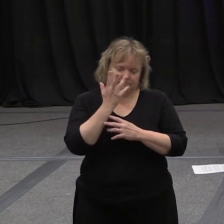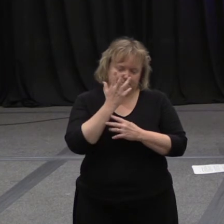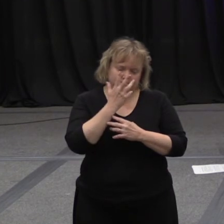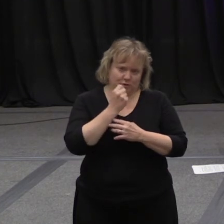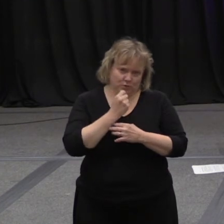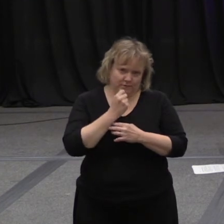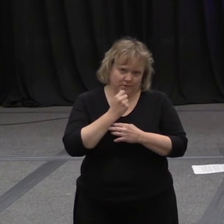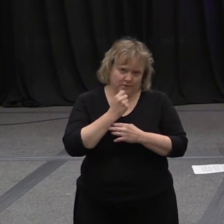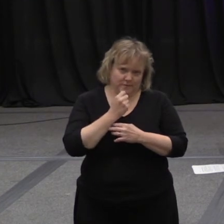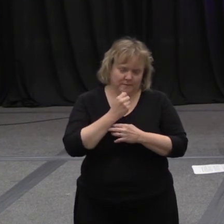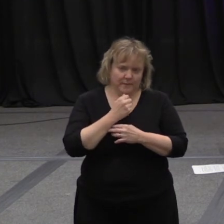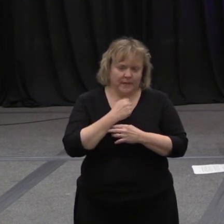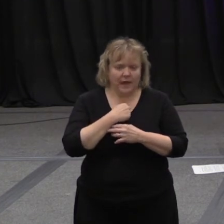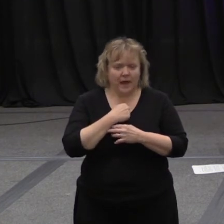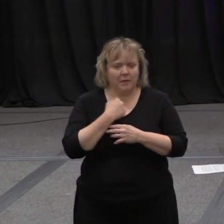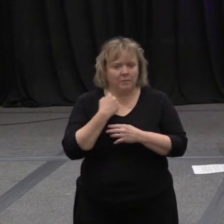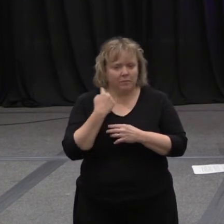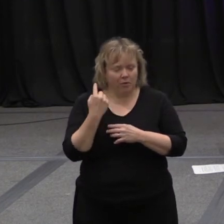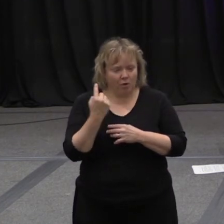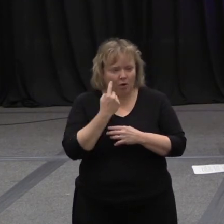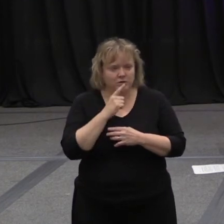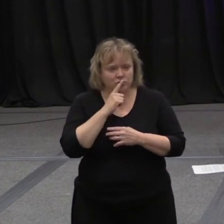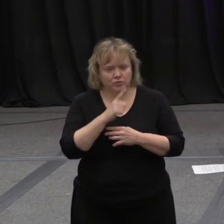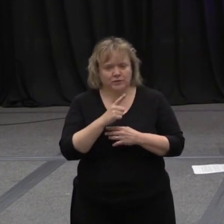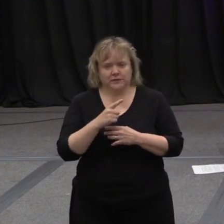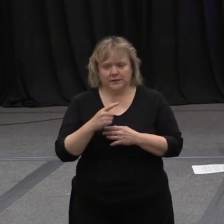I'm always put on the spot to close with prayer,